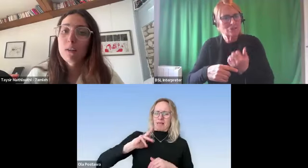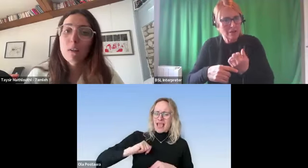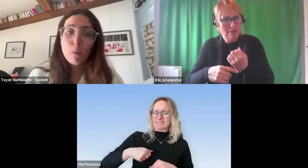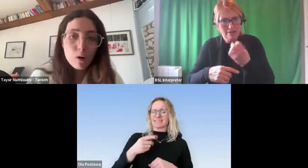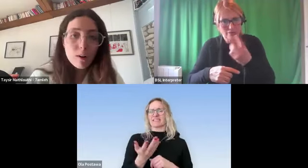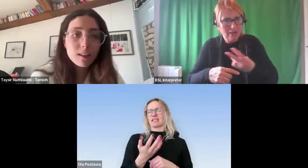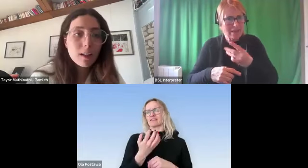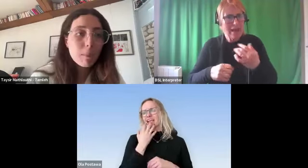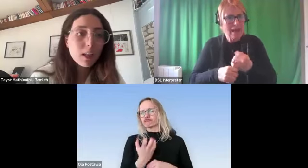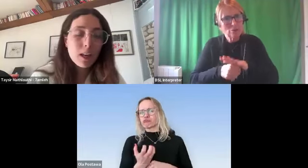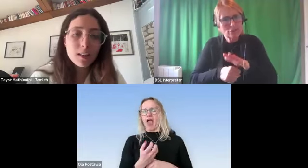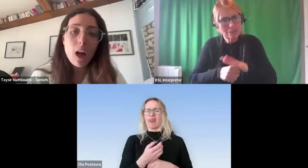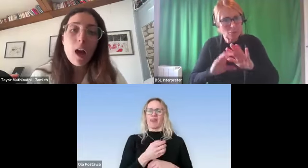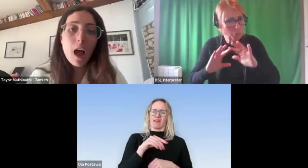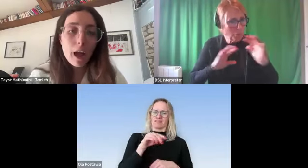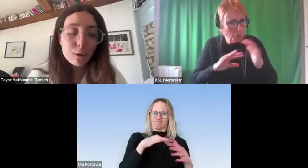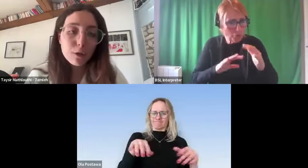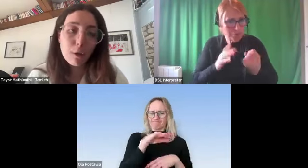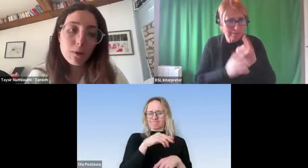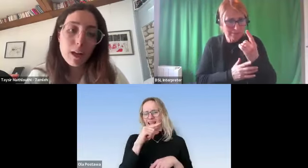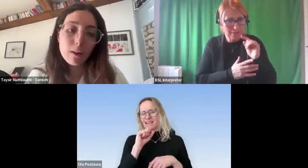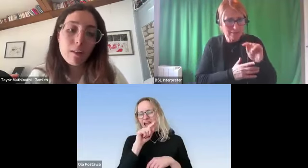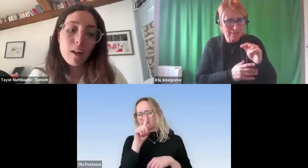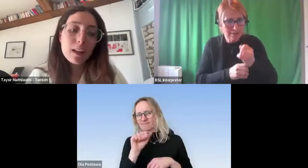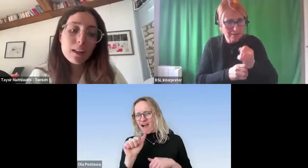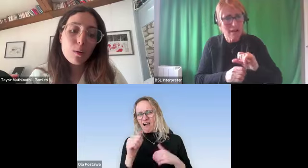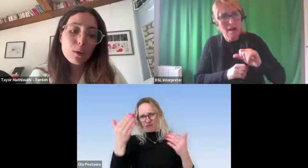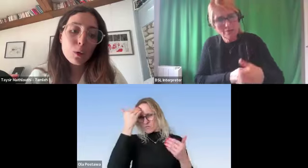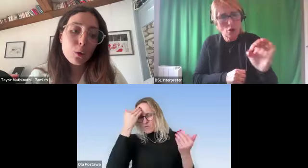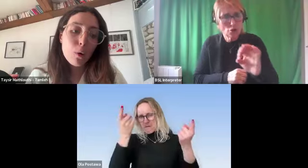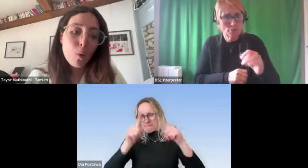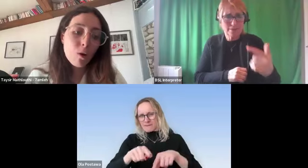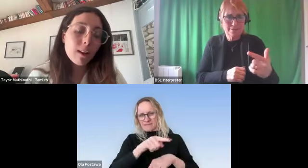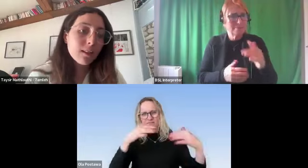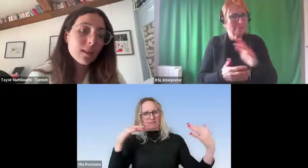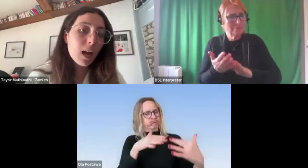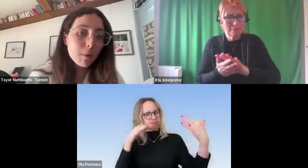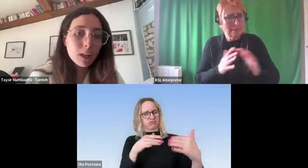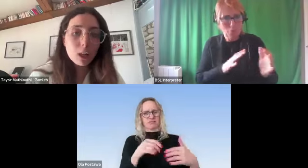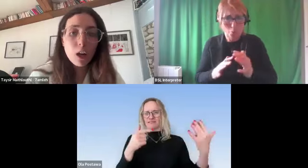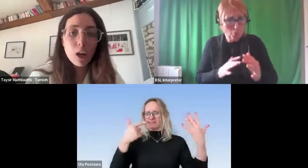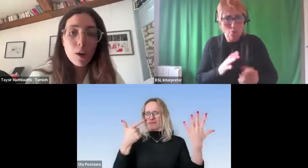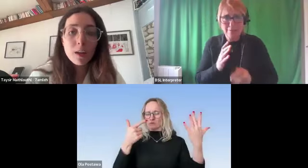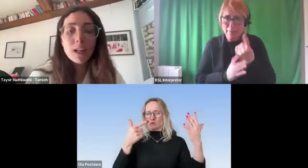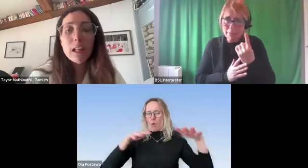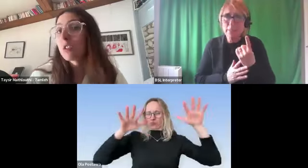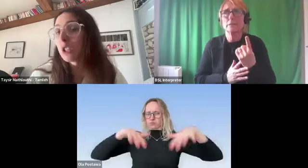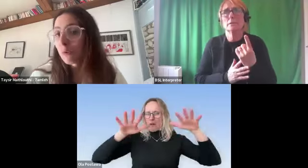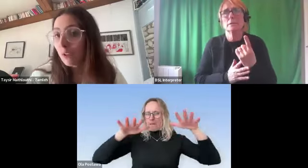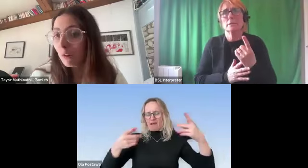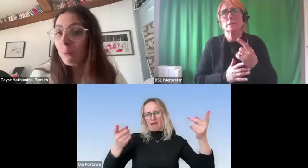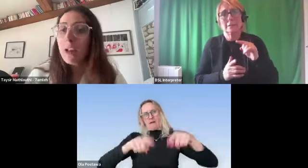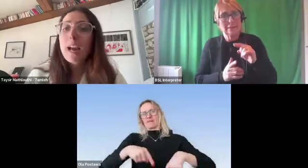the genocidal war that is happening in Gaza after October 7th is also a war that is happening